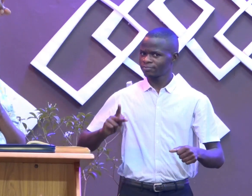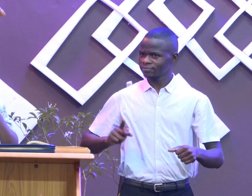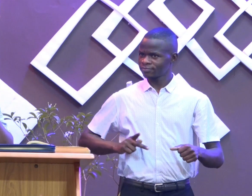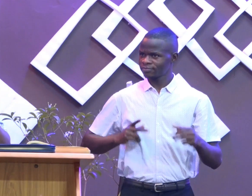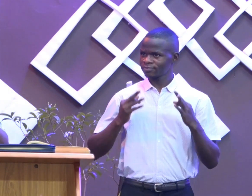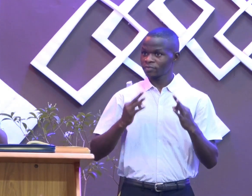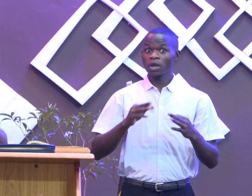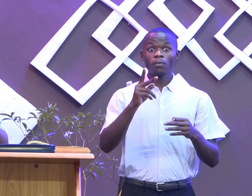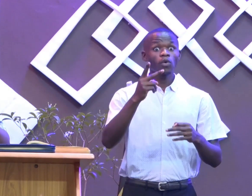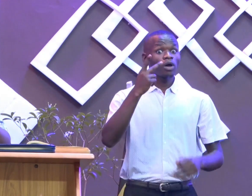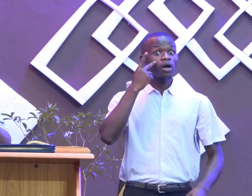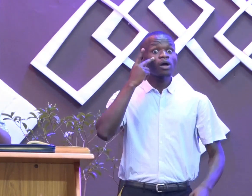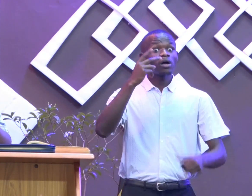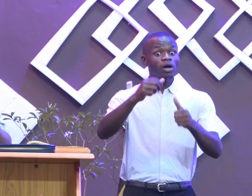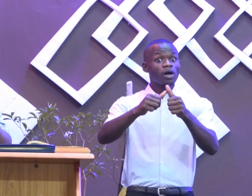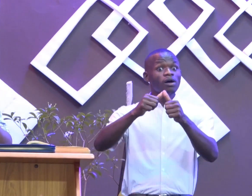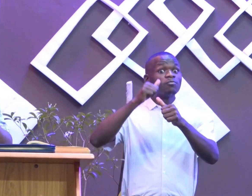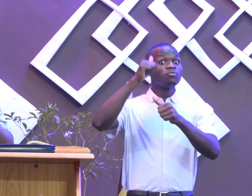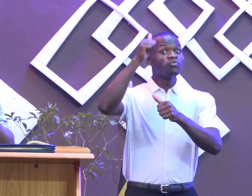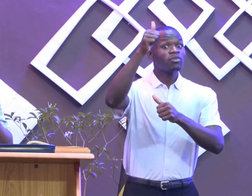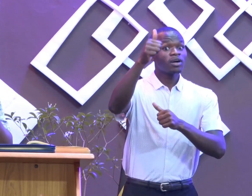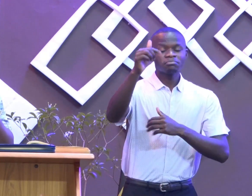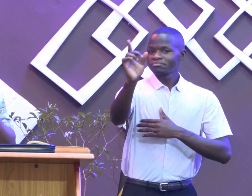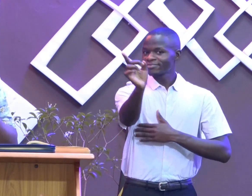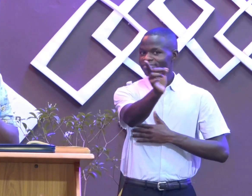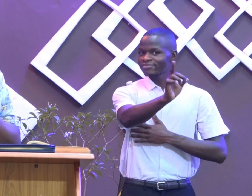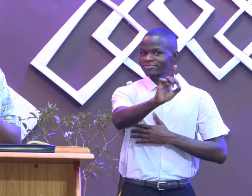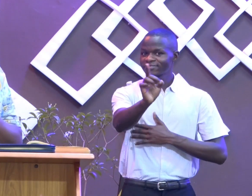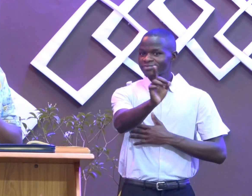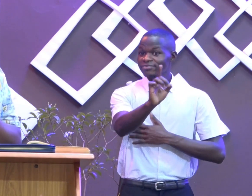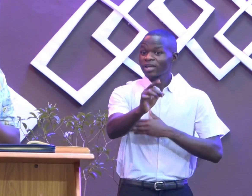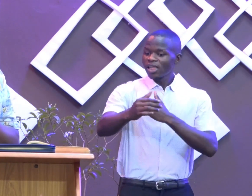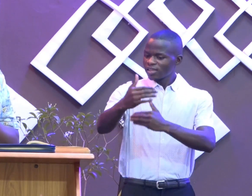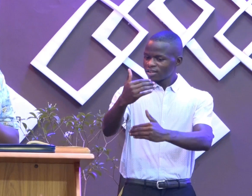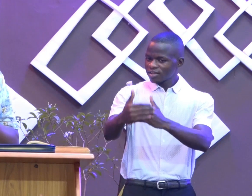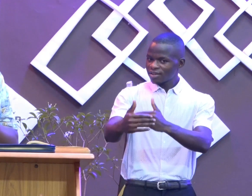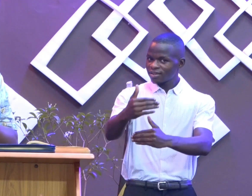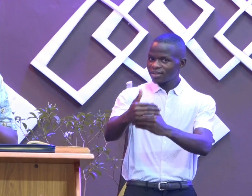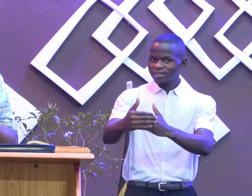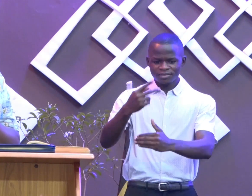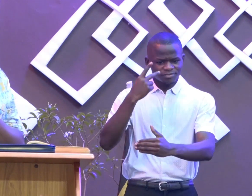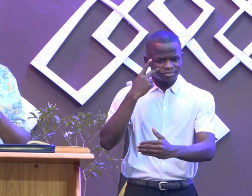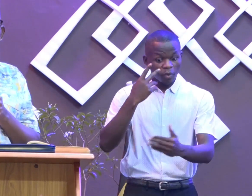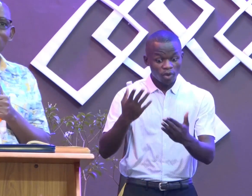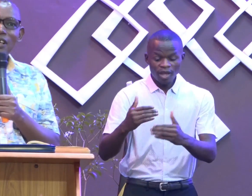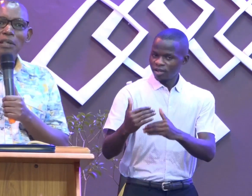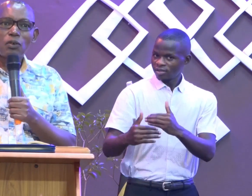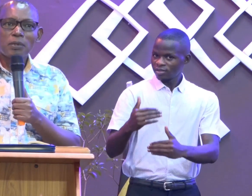kingdom, they would not see them from afar. They would see them from